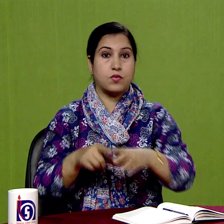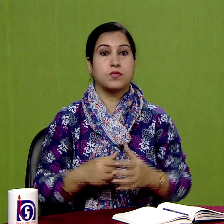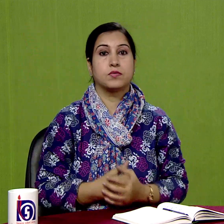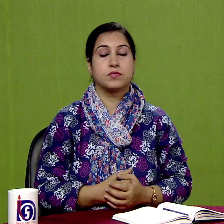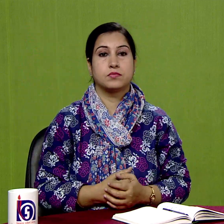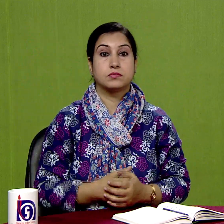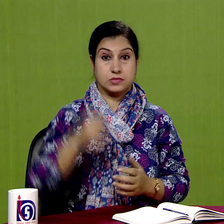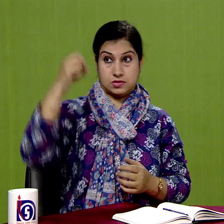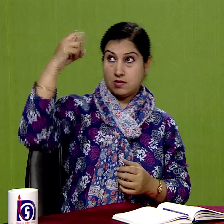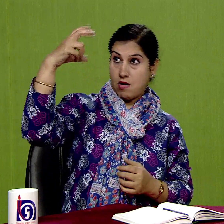stars,